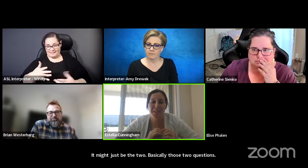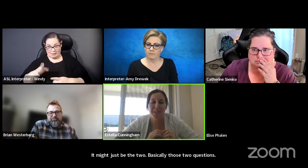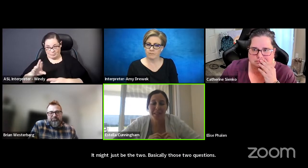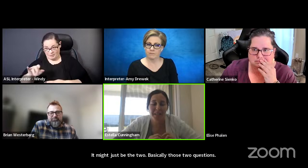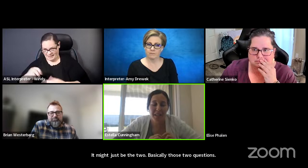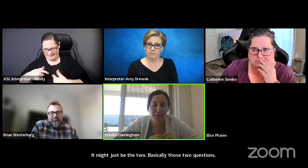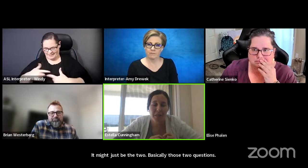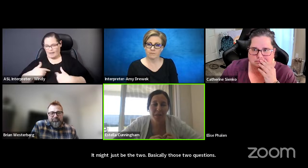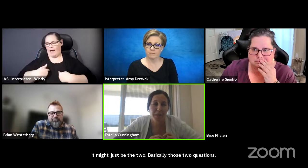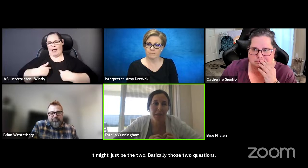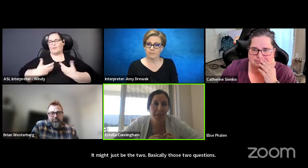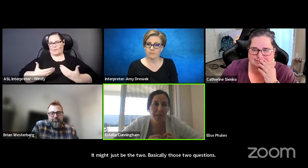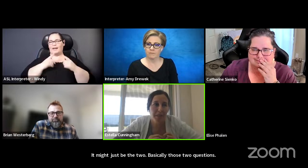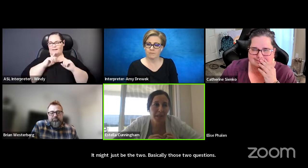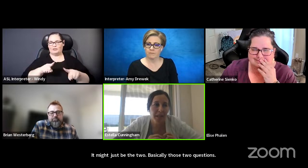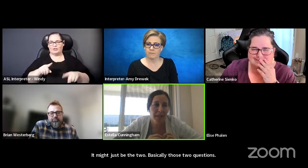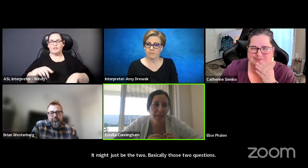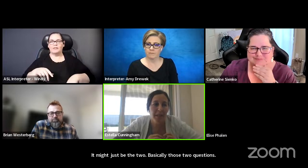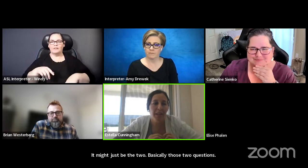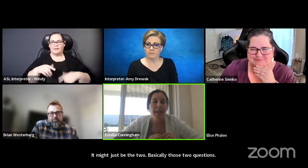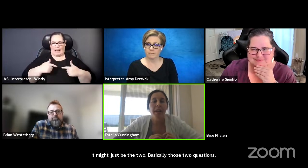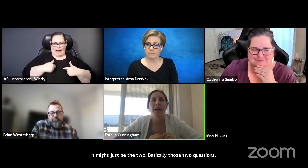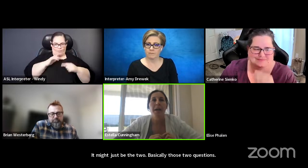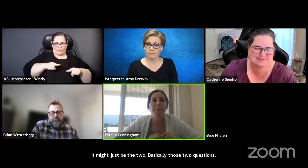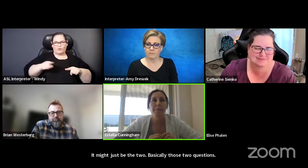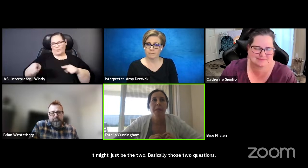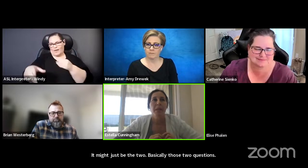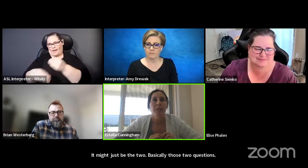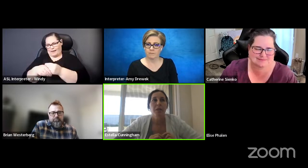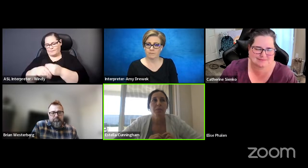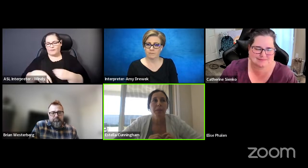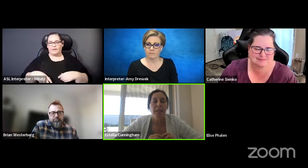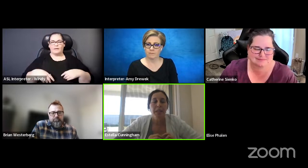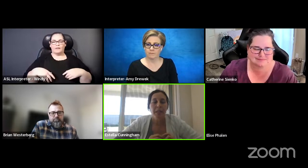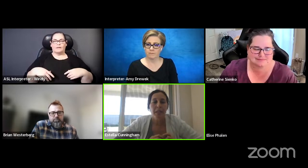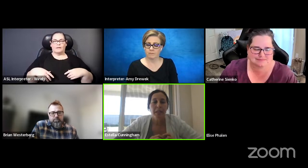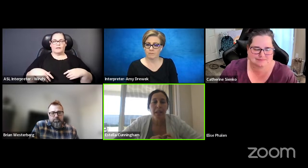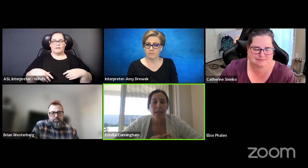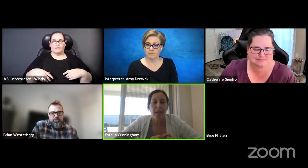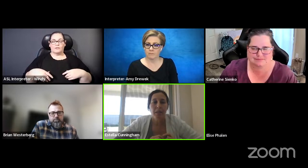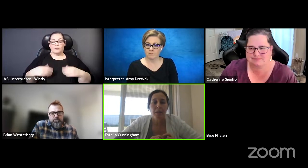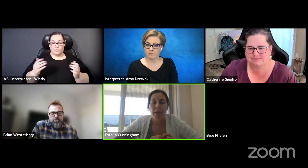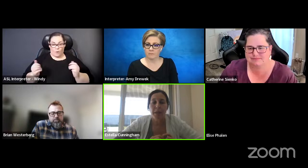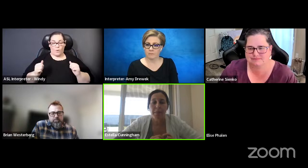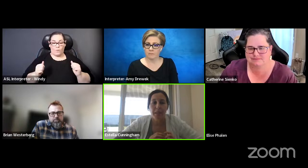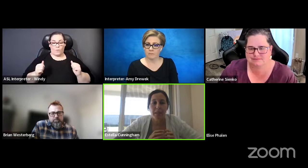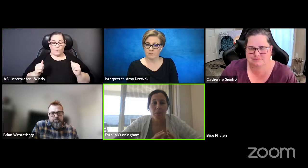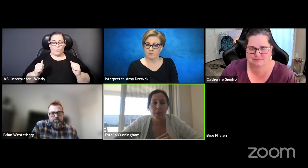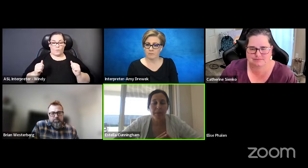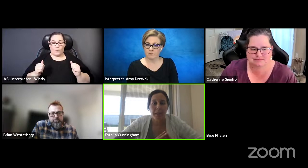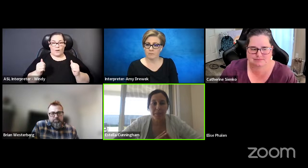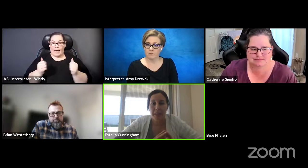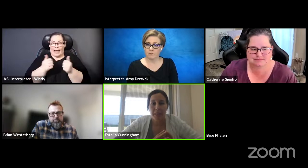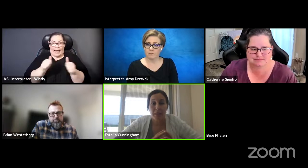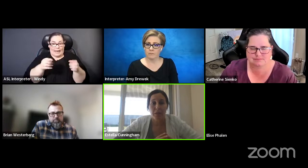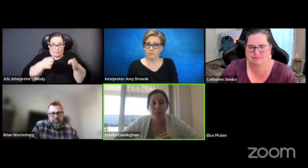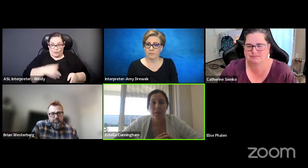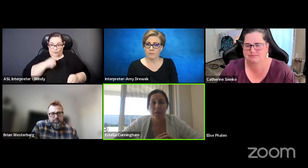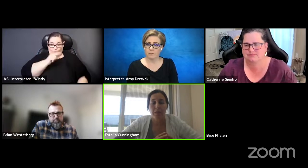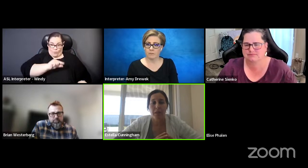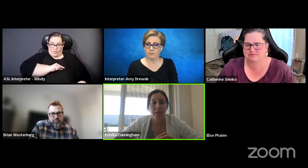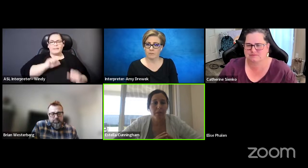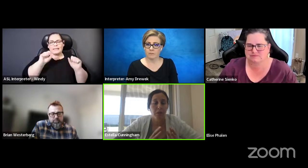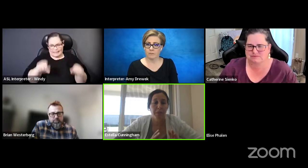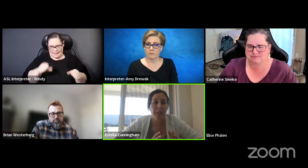go ahead and answer this really quick and then you can add. So really, anybody that's qualified can be considered